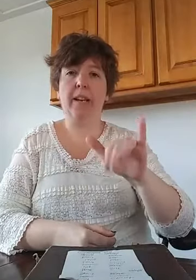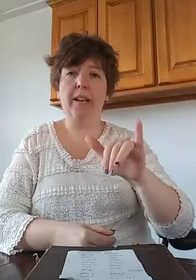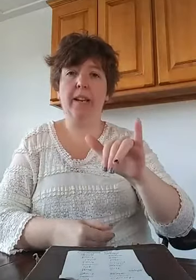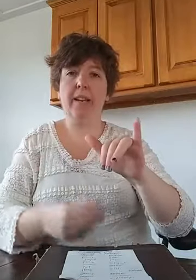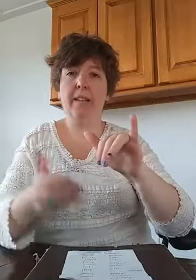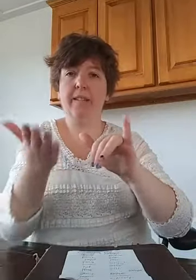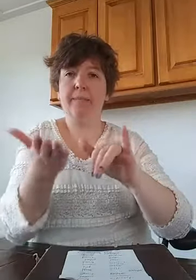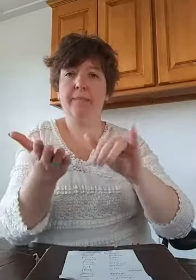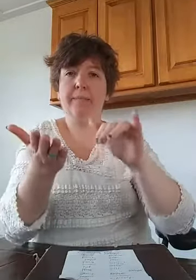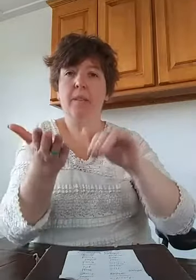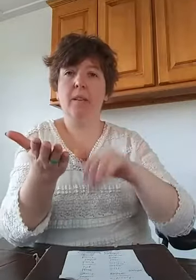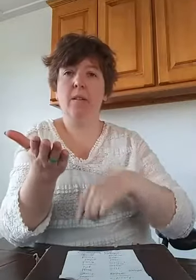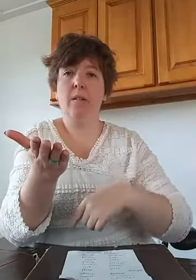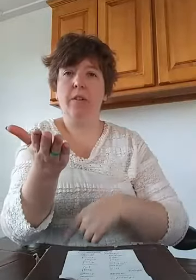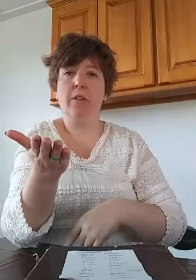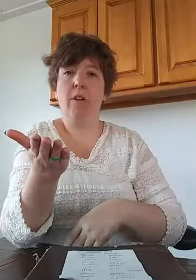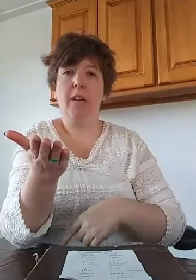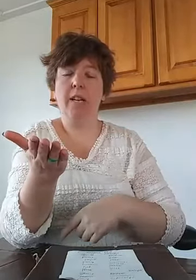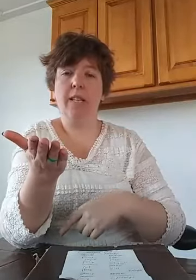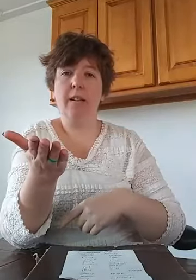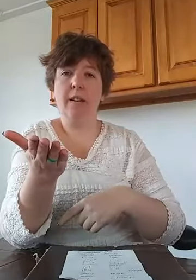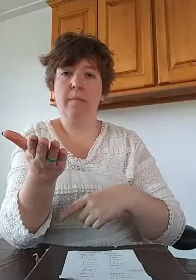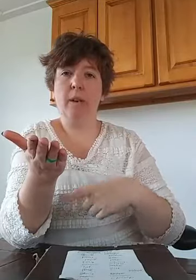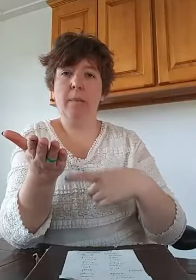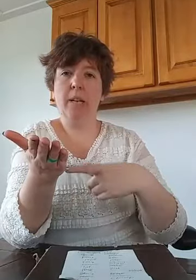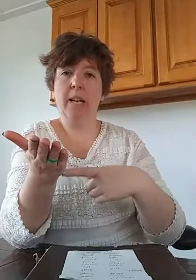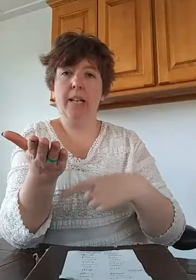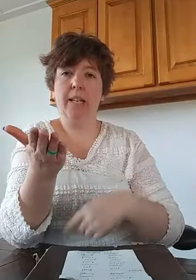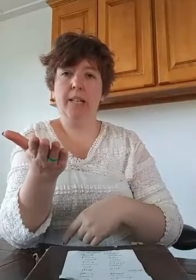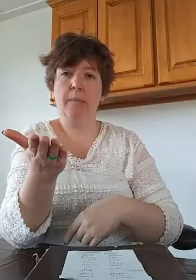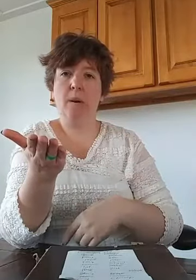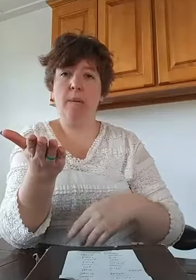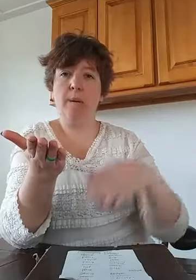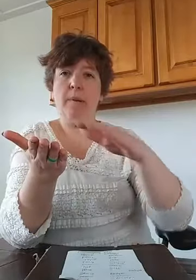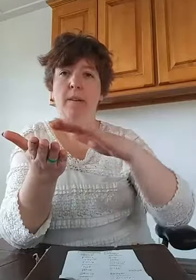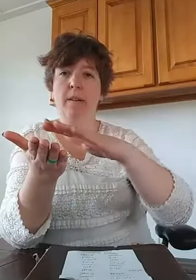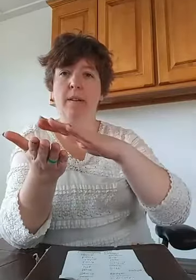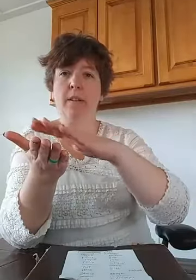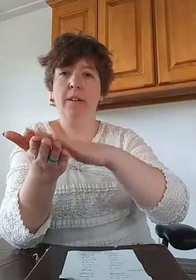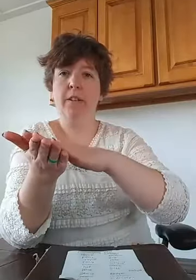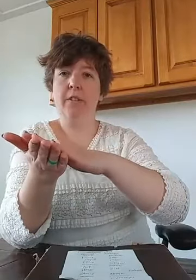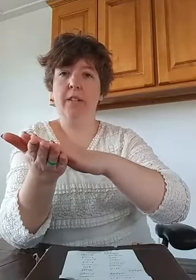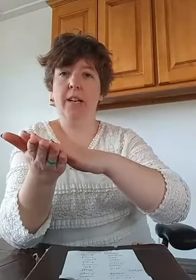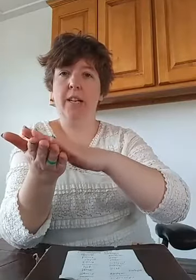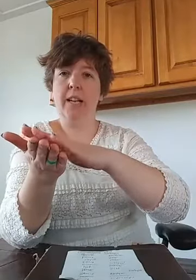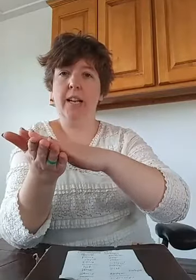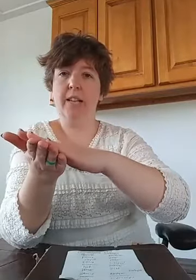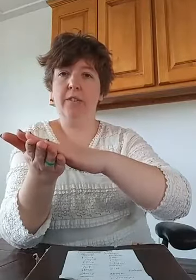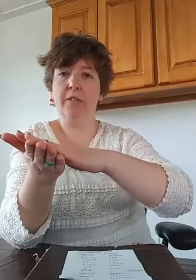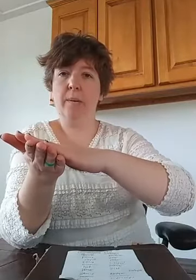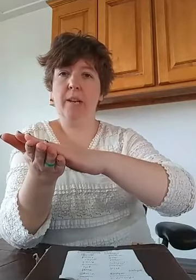Glory. Your non-dominant hand is palm up. Your signing hand or your dominant